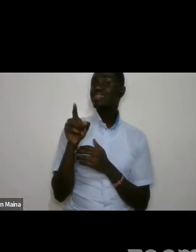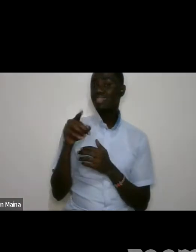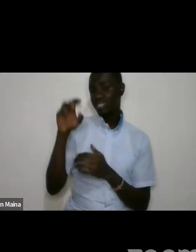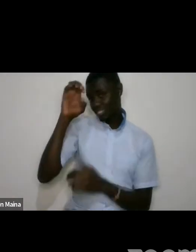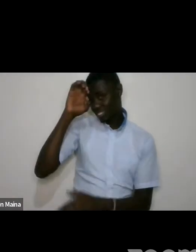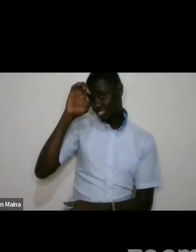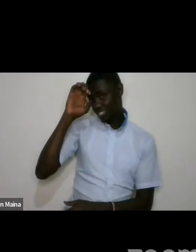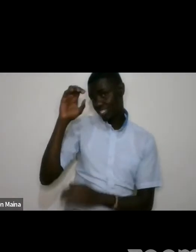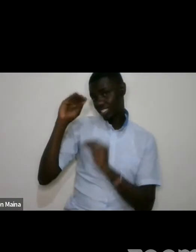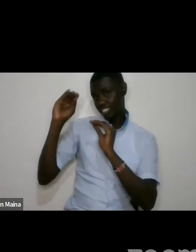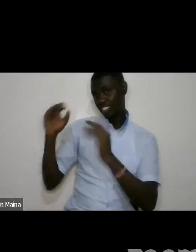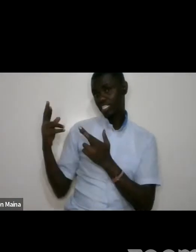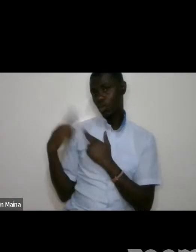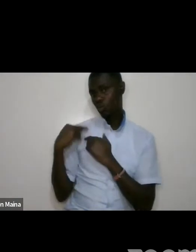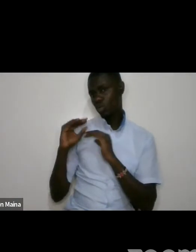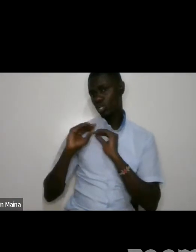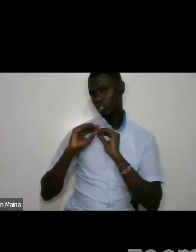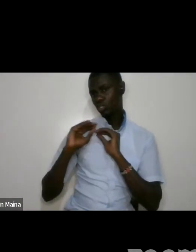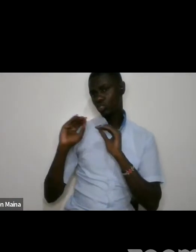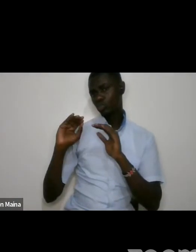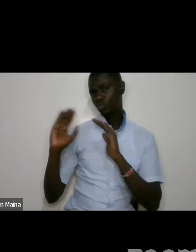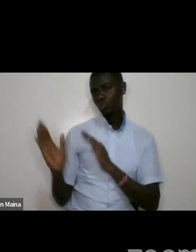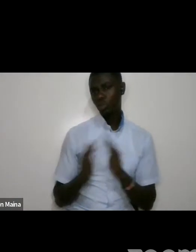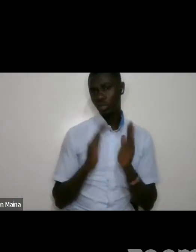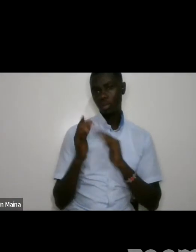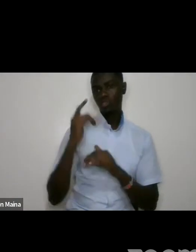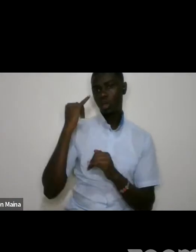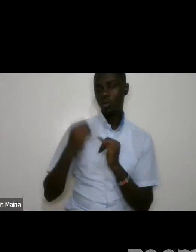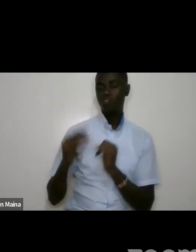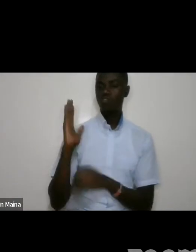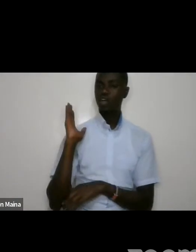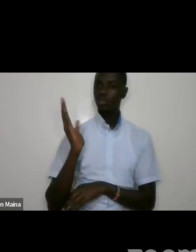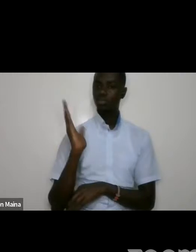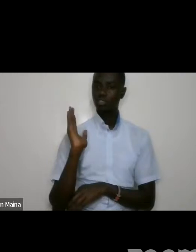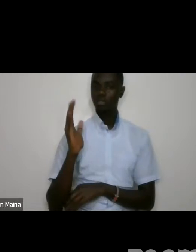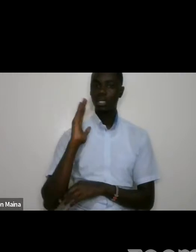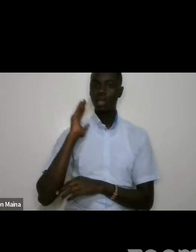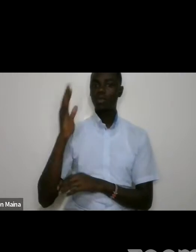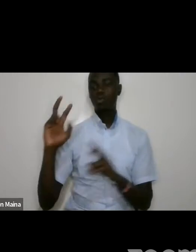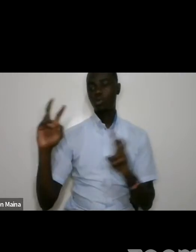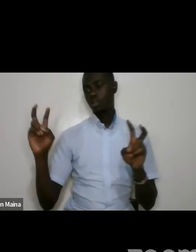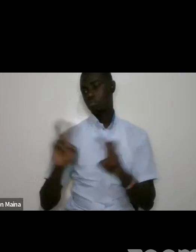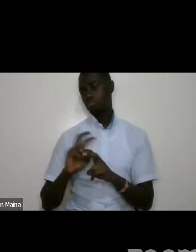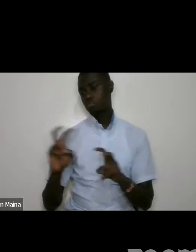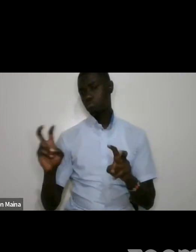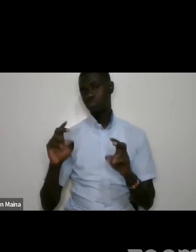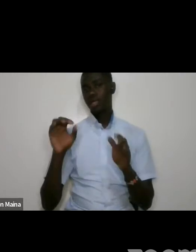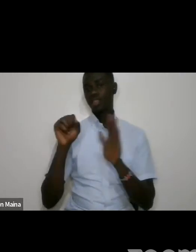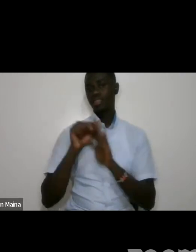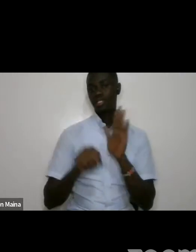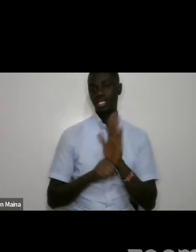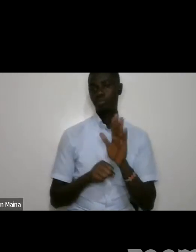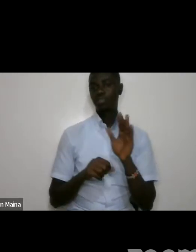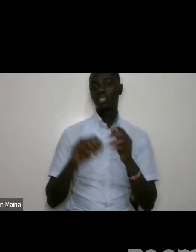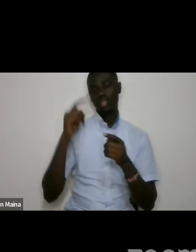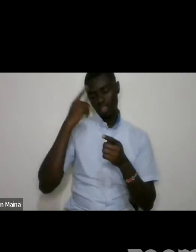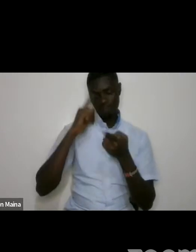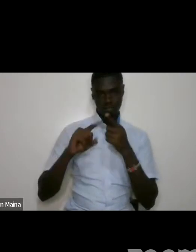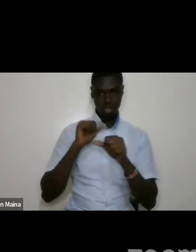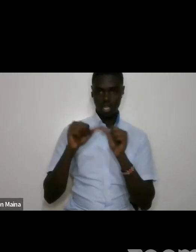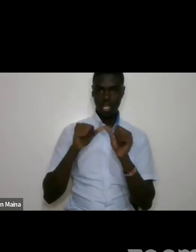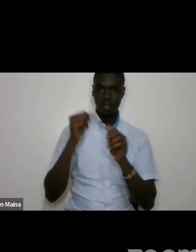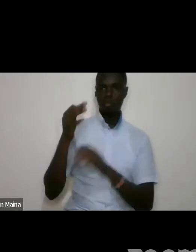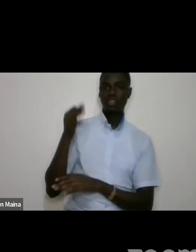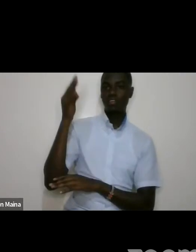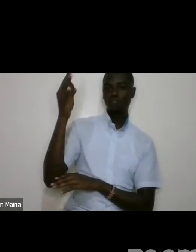role to prepare them? Our final speakers of the summit will take a look at this subject and think about the future.